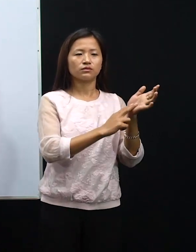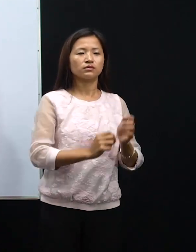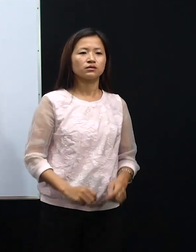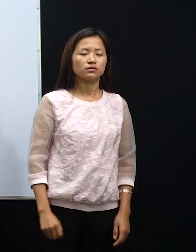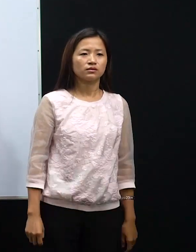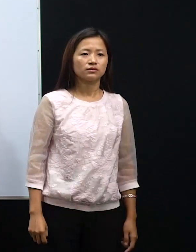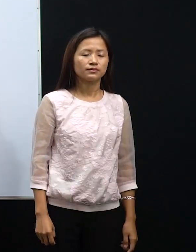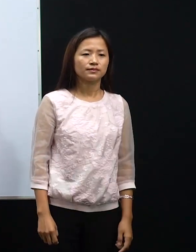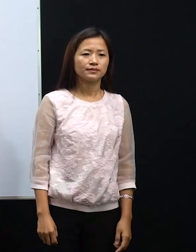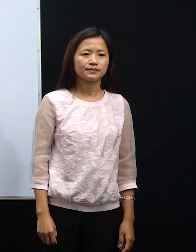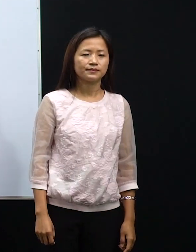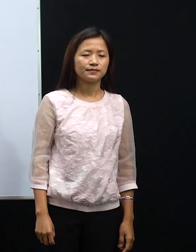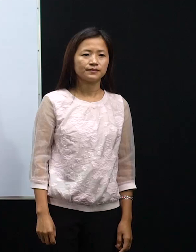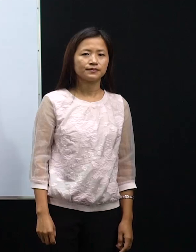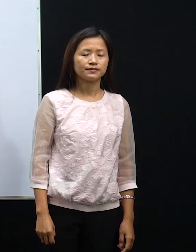tri